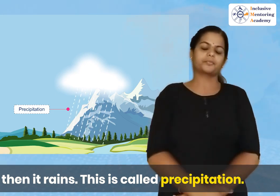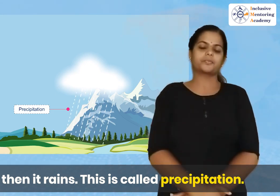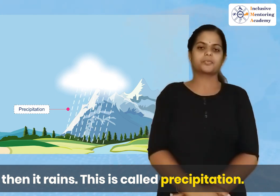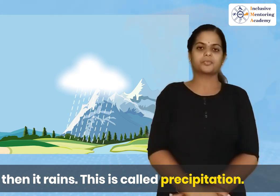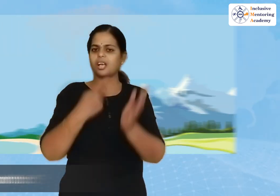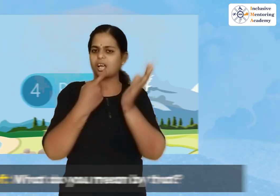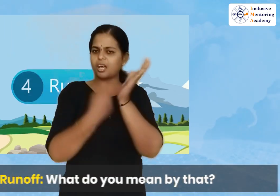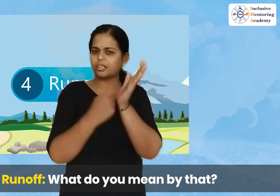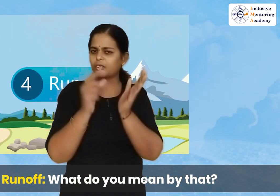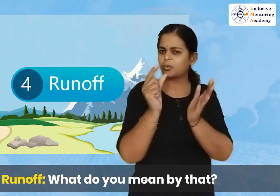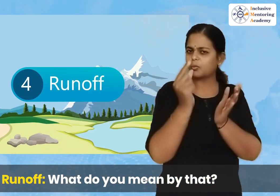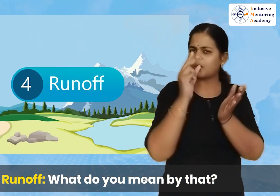Runoff.